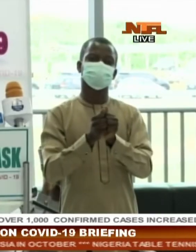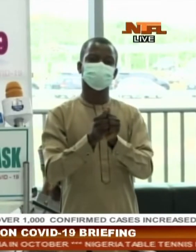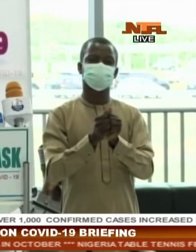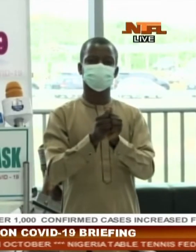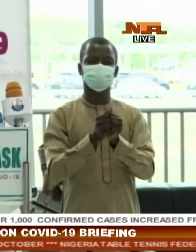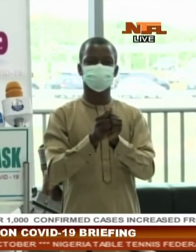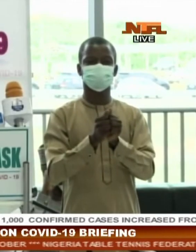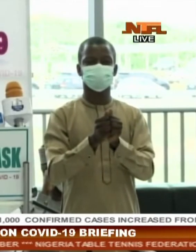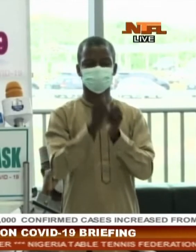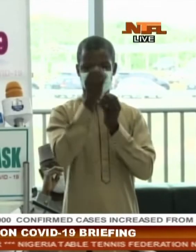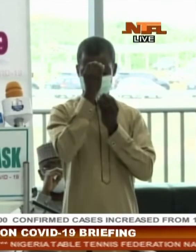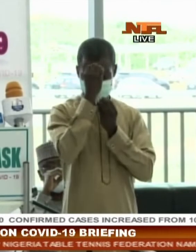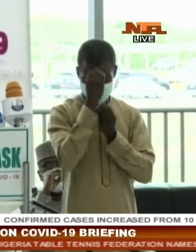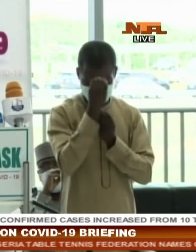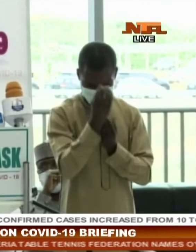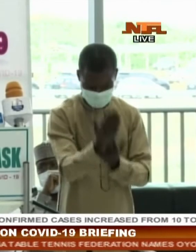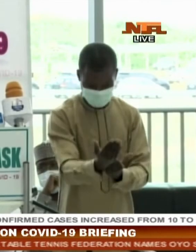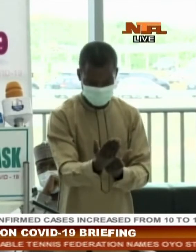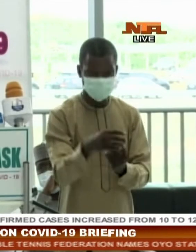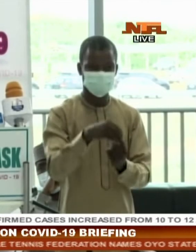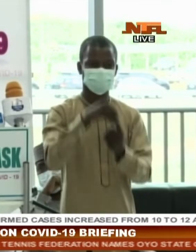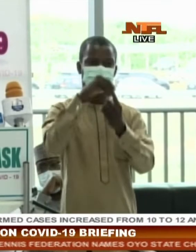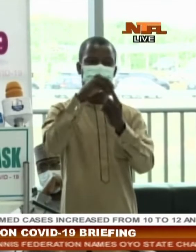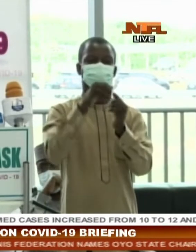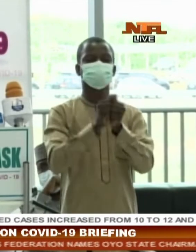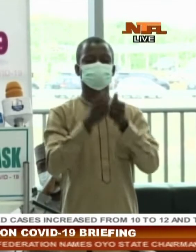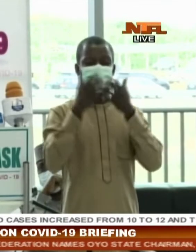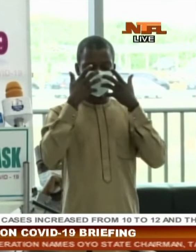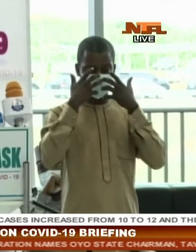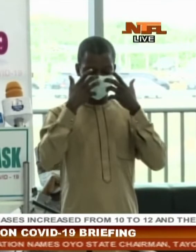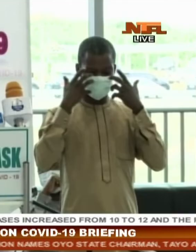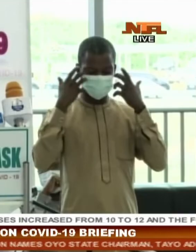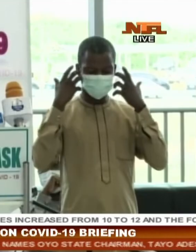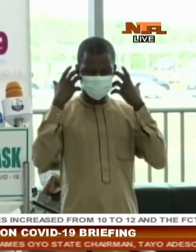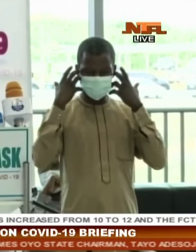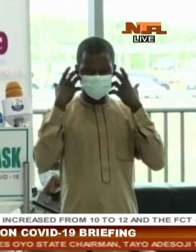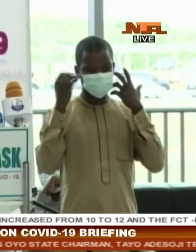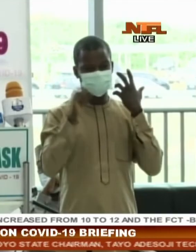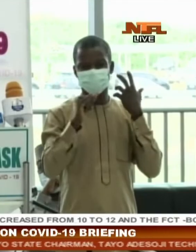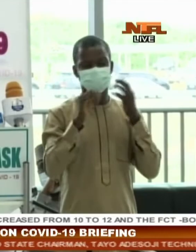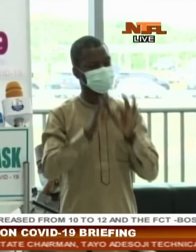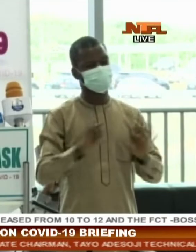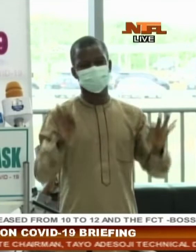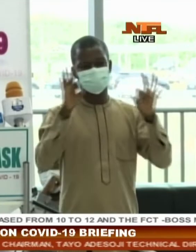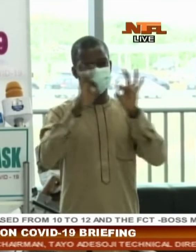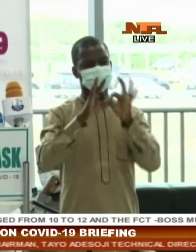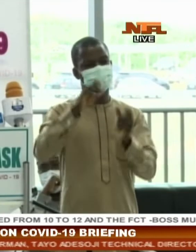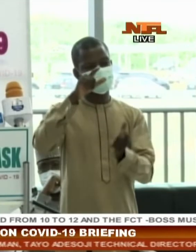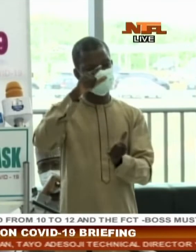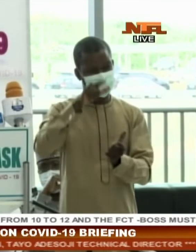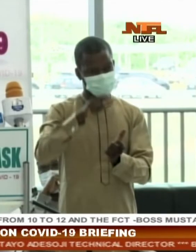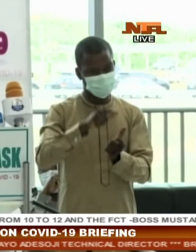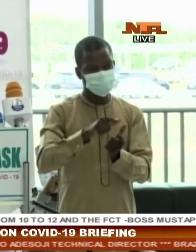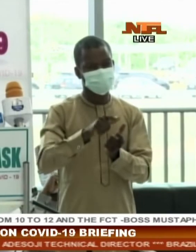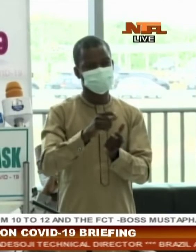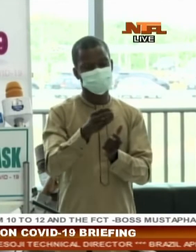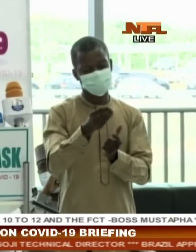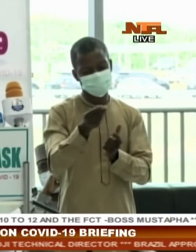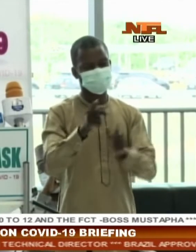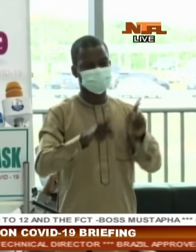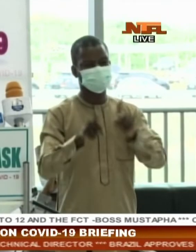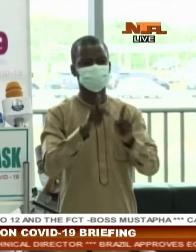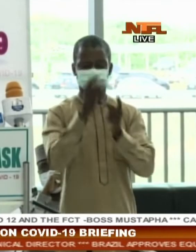of compliance, particularly with face masks, because we remain quite concerned about the low level of compliance with